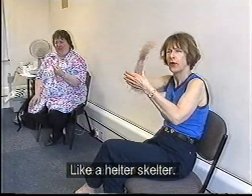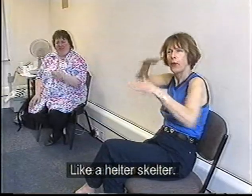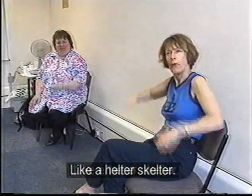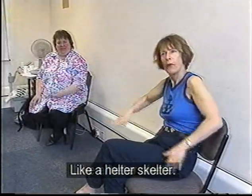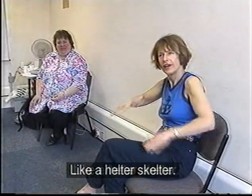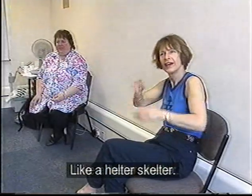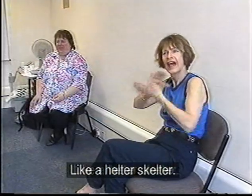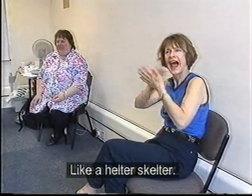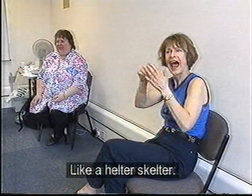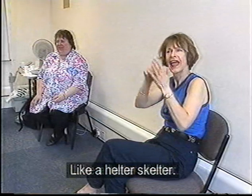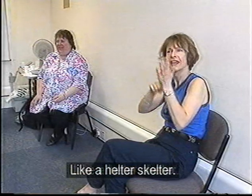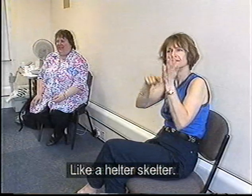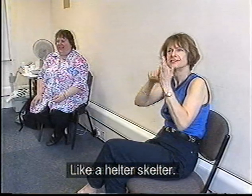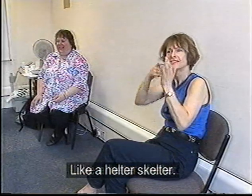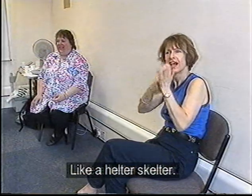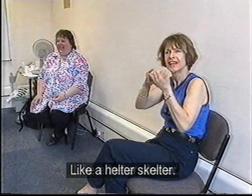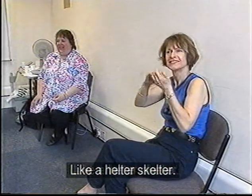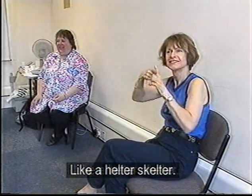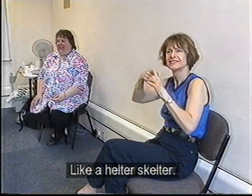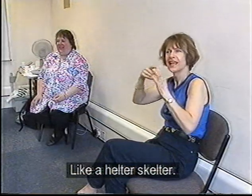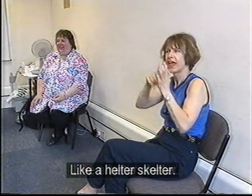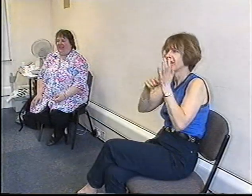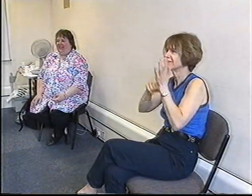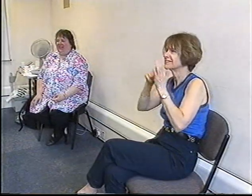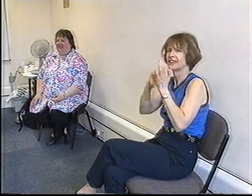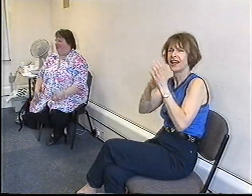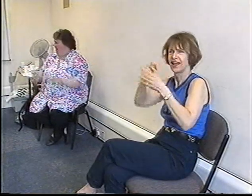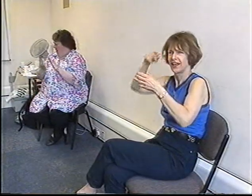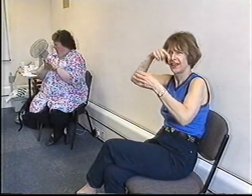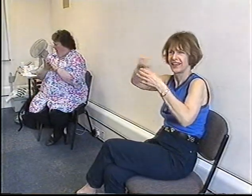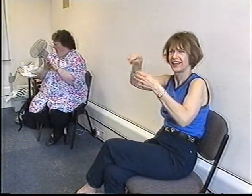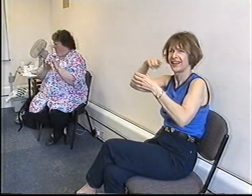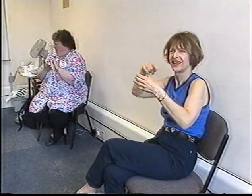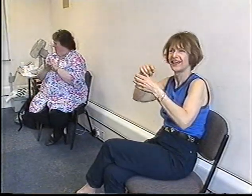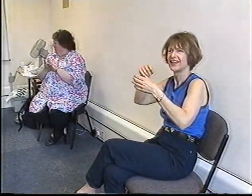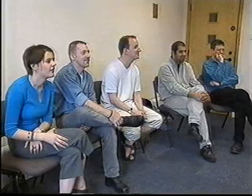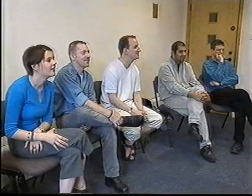like a helter-skelter. You know, a helter-skelter.